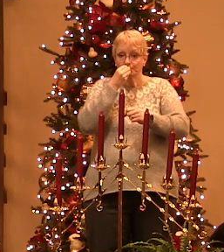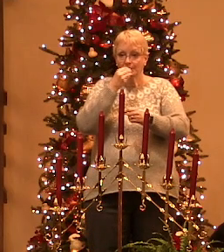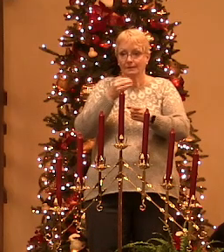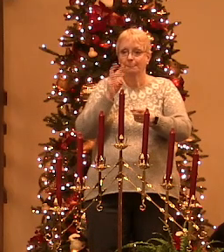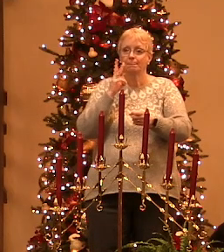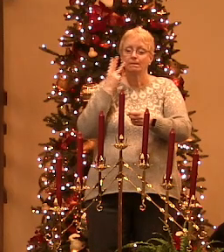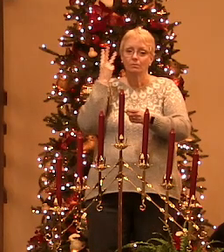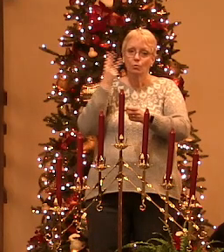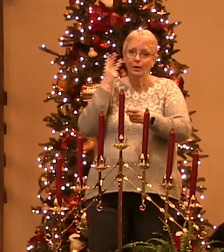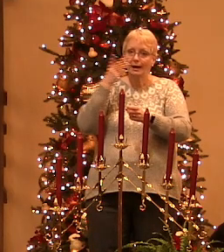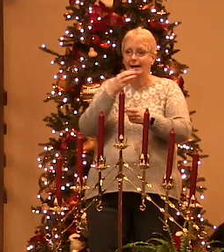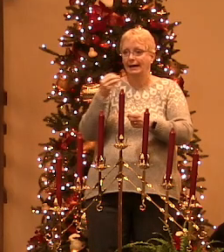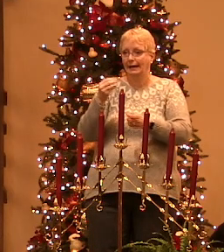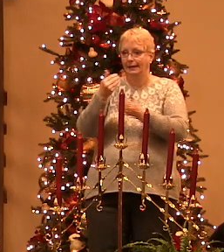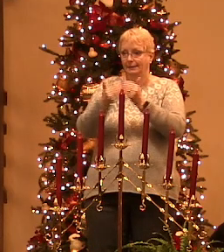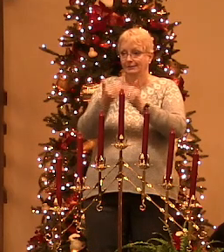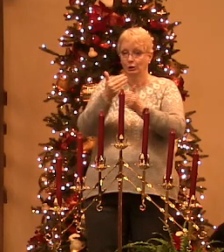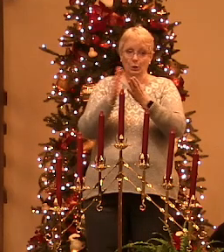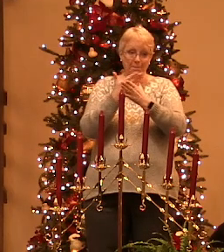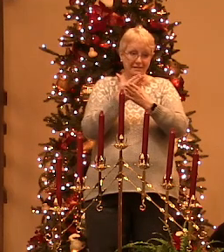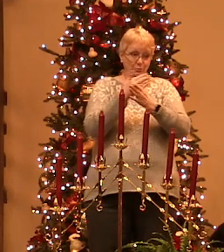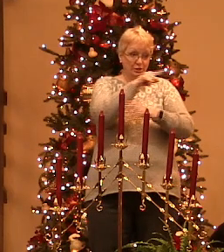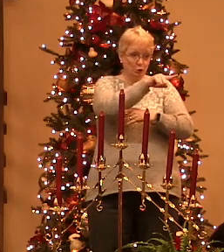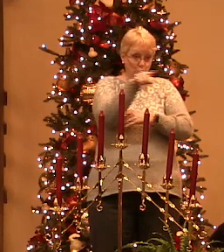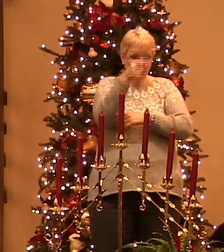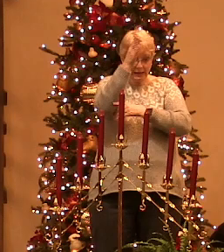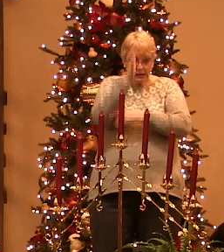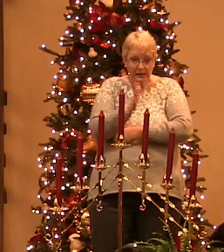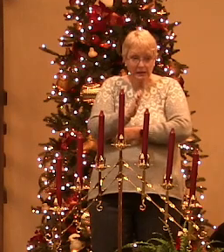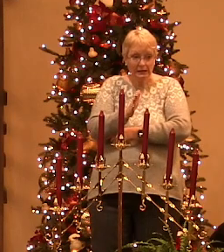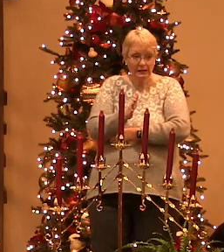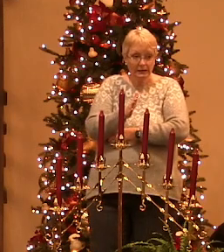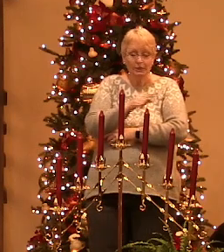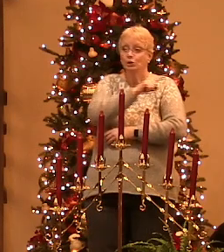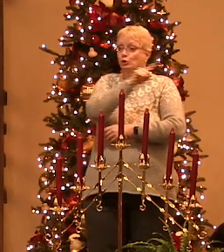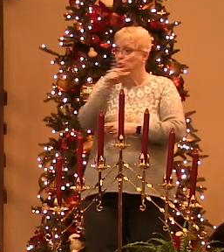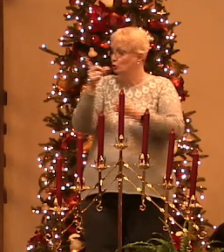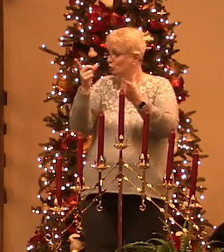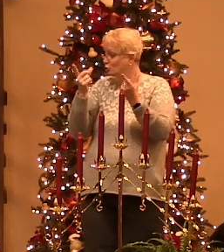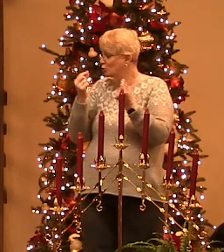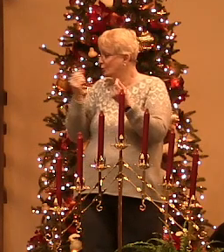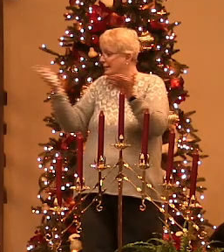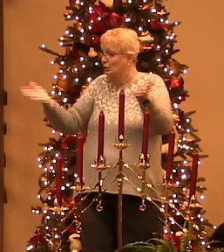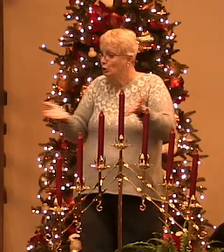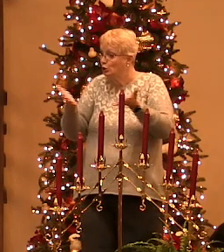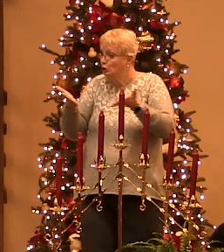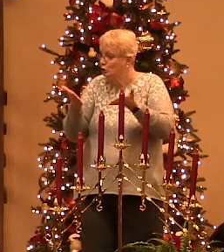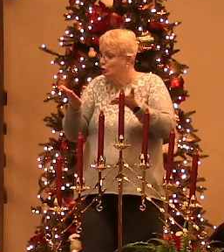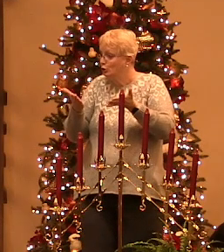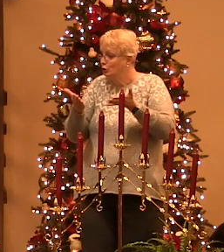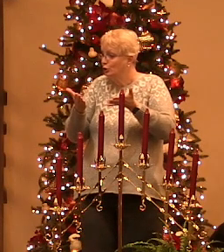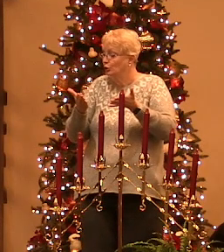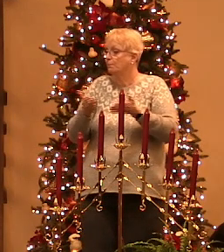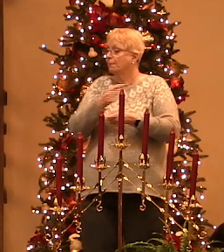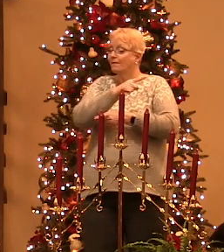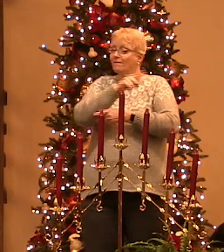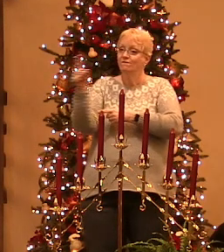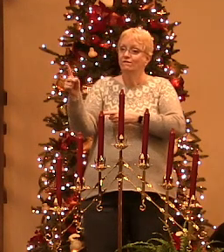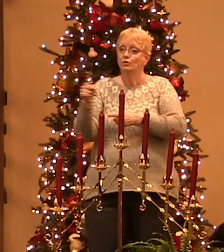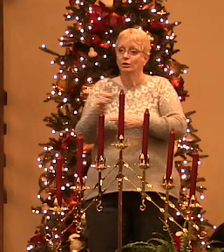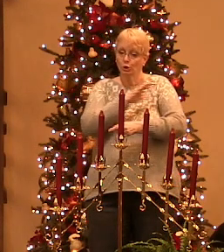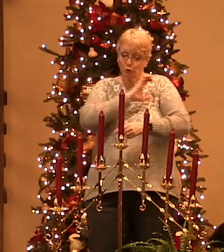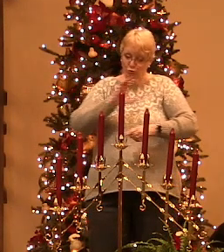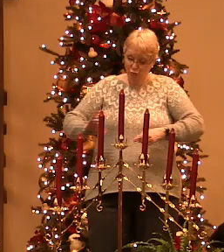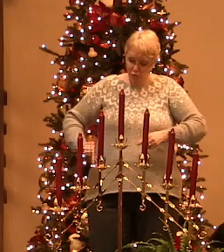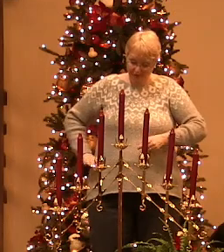or not is between you and God. And we do, of course, encourage you to reflect on your relationship with Christ